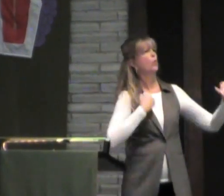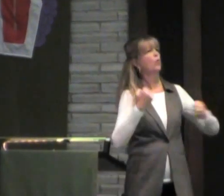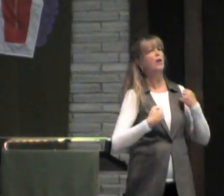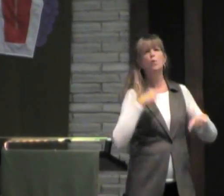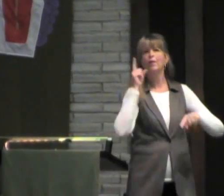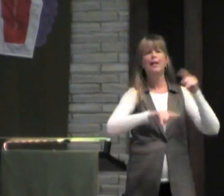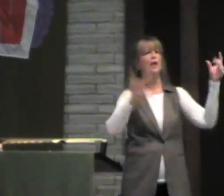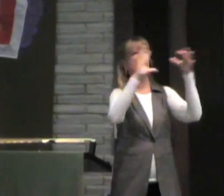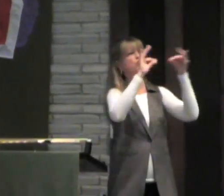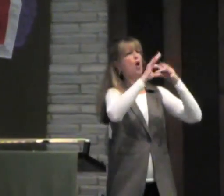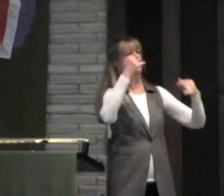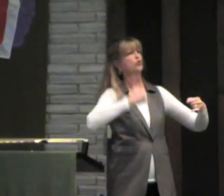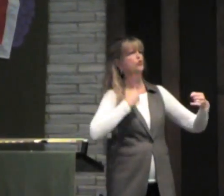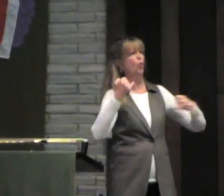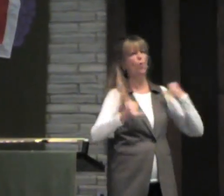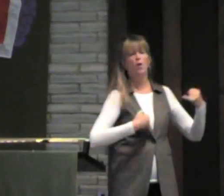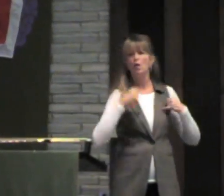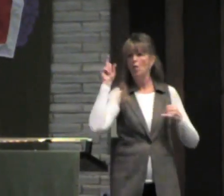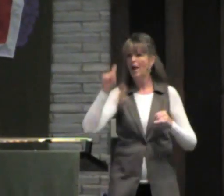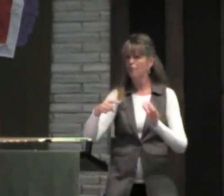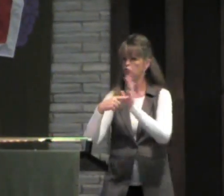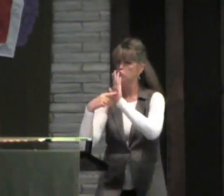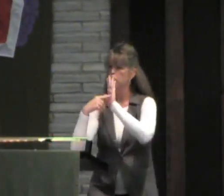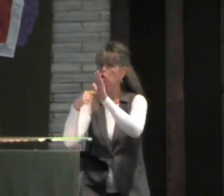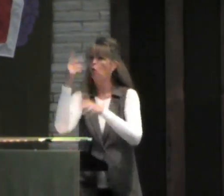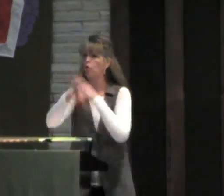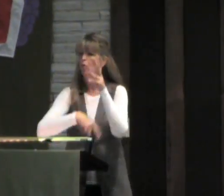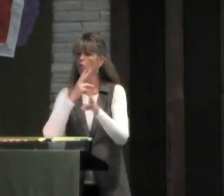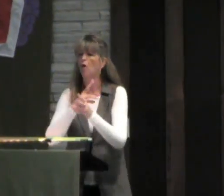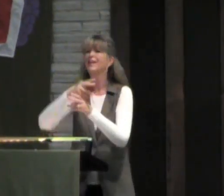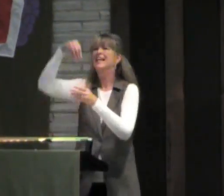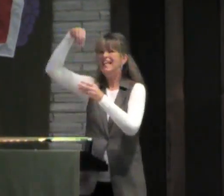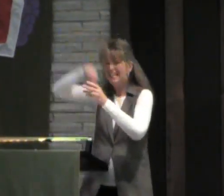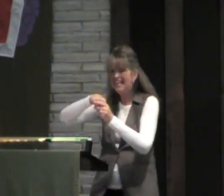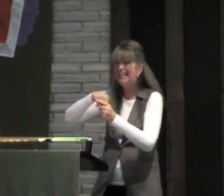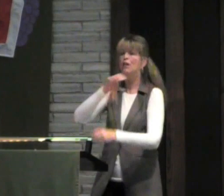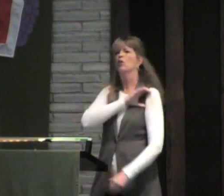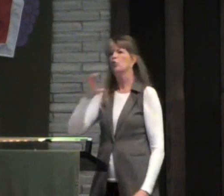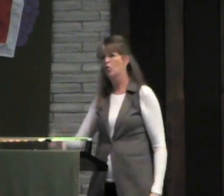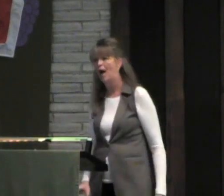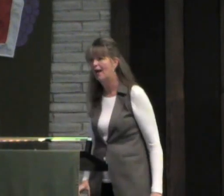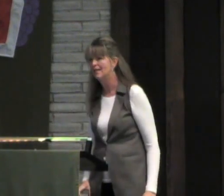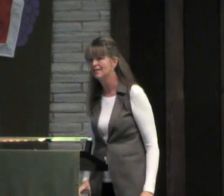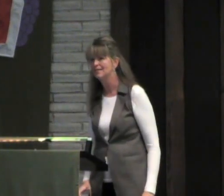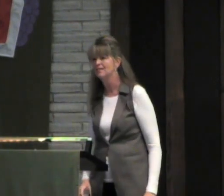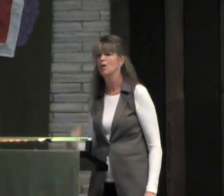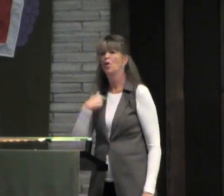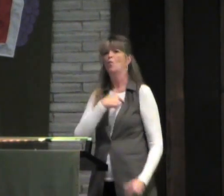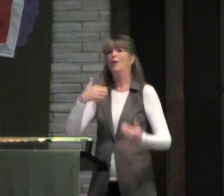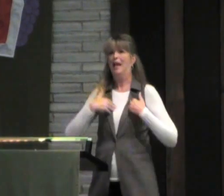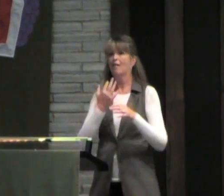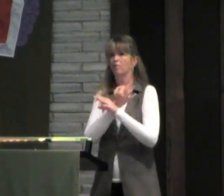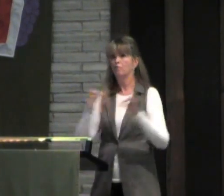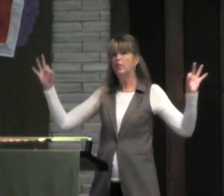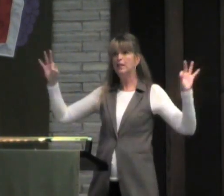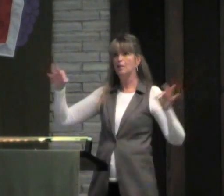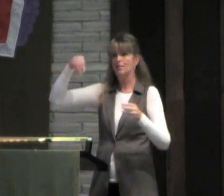We can't think about joy and talking joyfully. We have to show it. We have to show it to the world in Christ. We